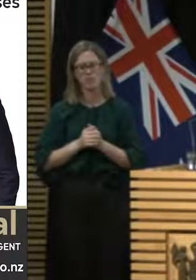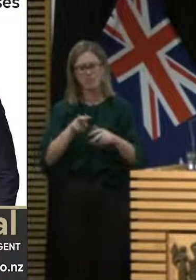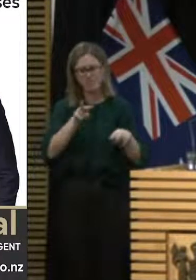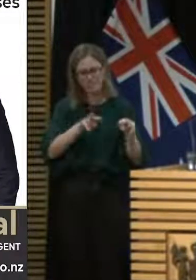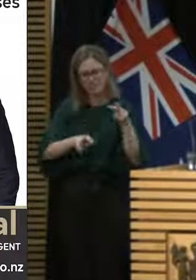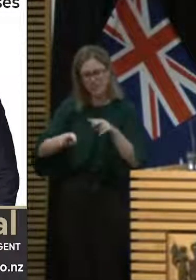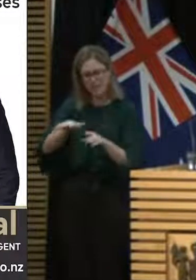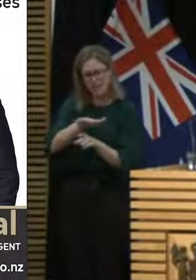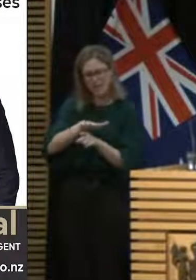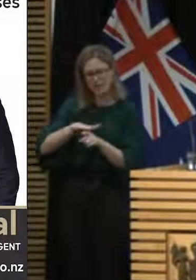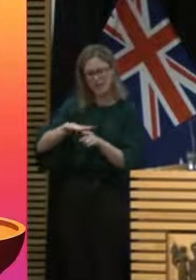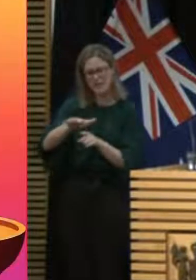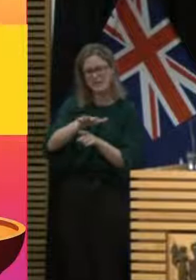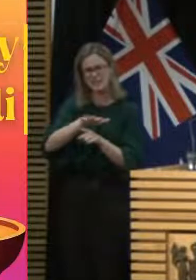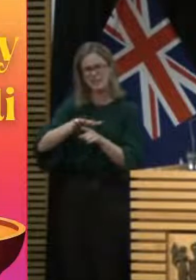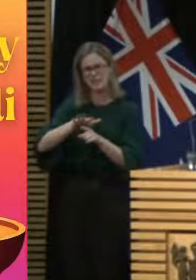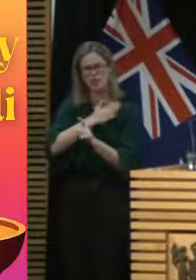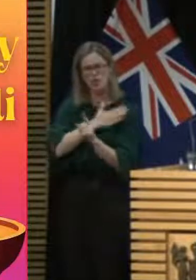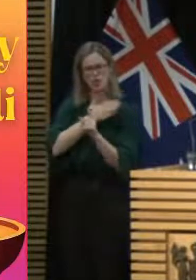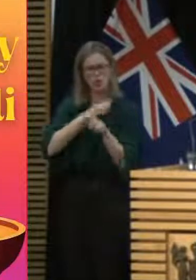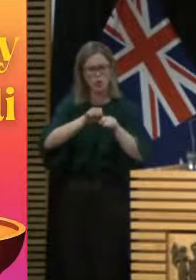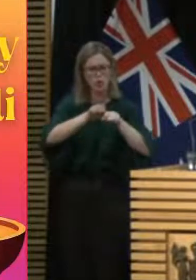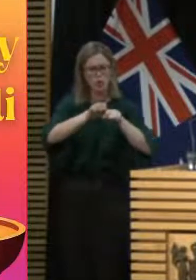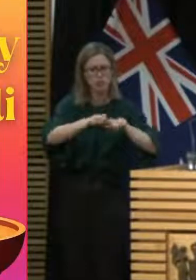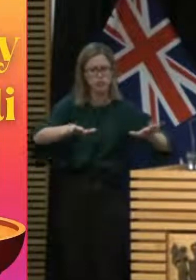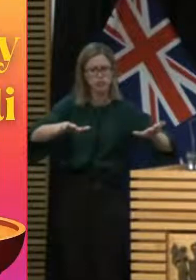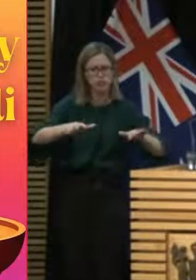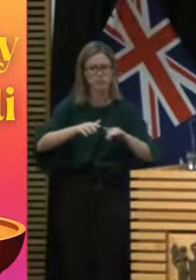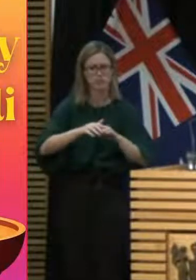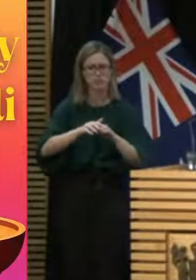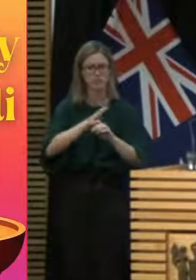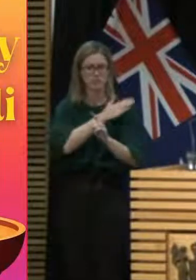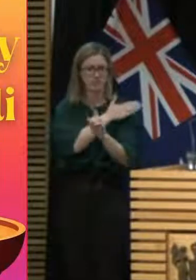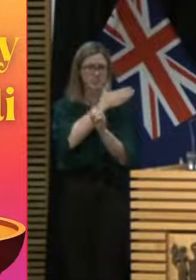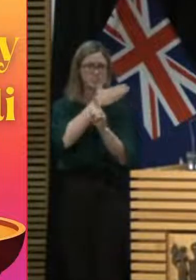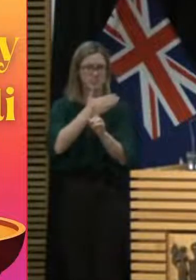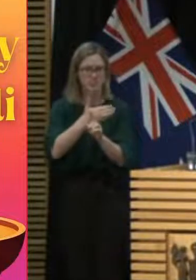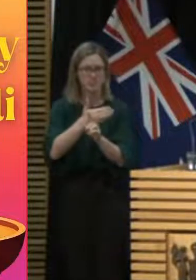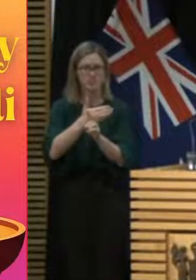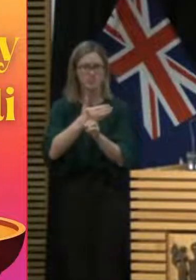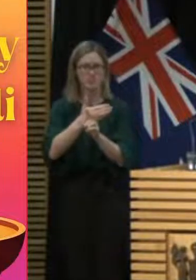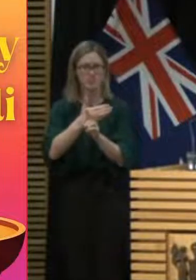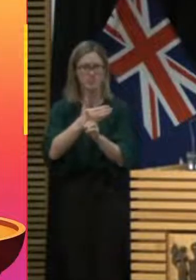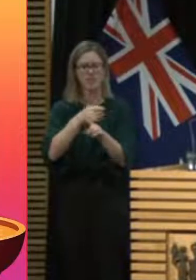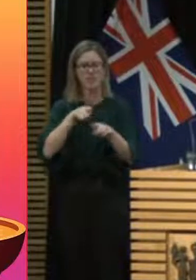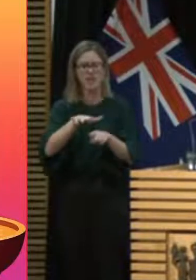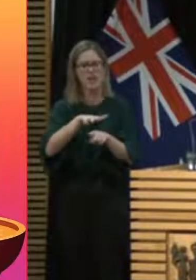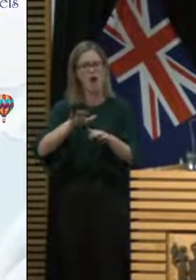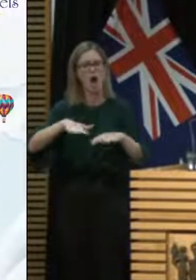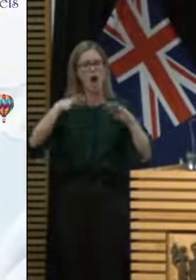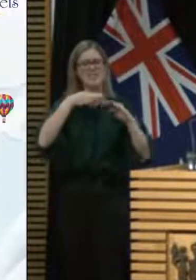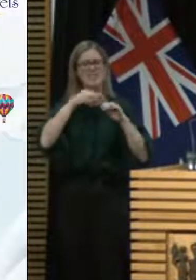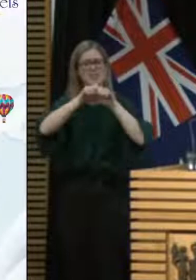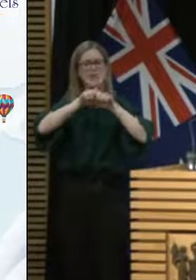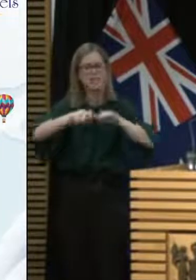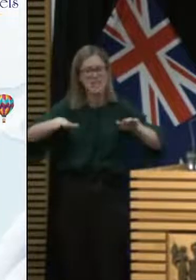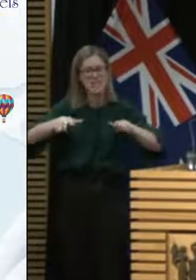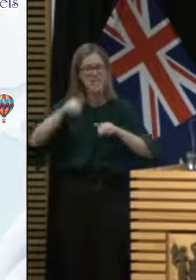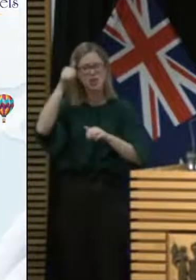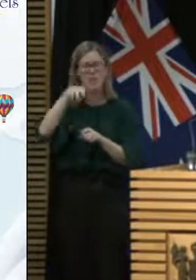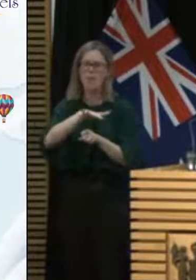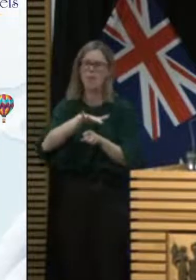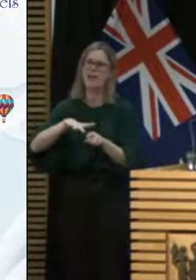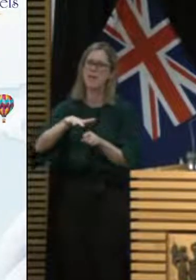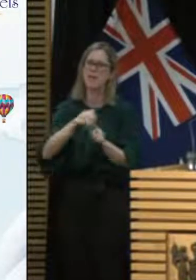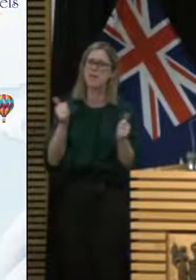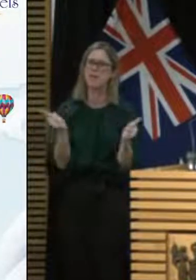areas that throughout this outbreak and throughout COVID-19 have always been assessed as high risk. They are those places where you